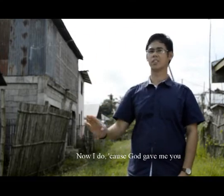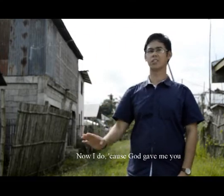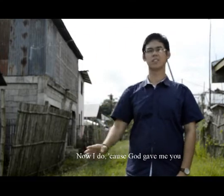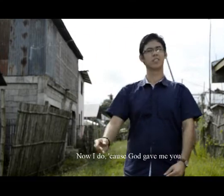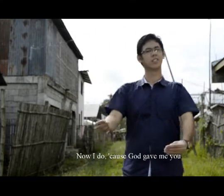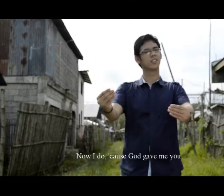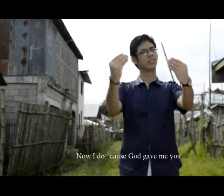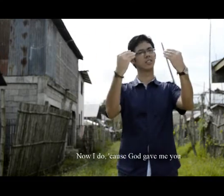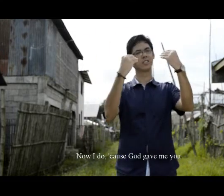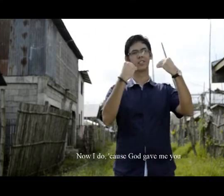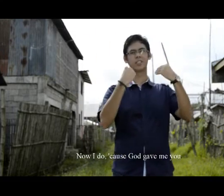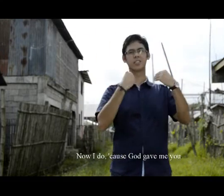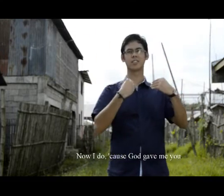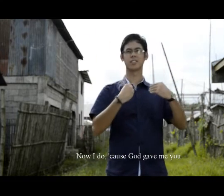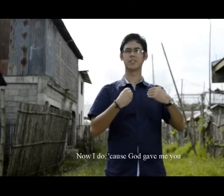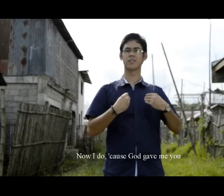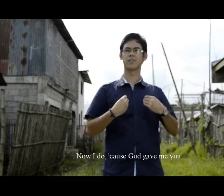'Cause God gave me you.